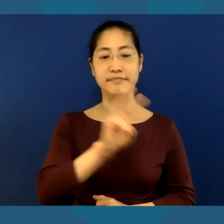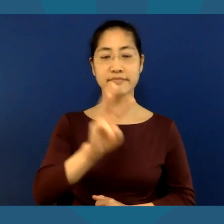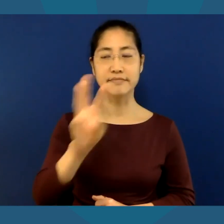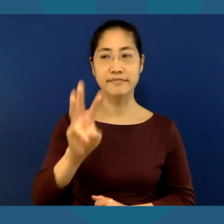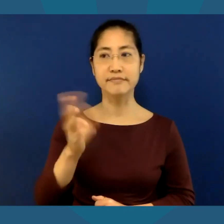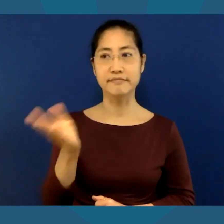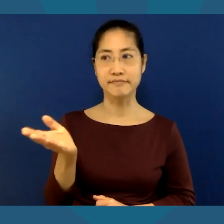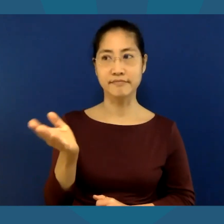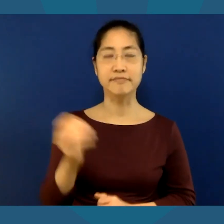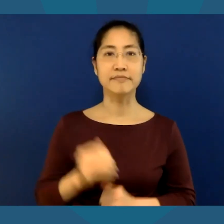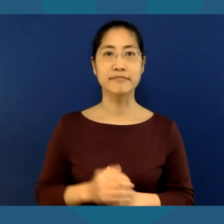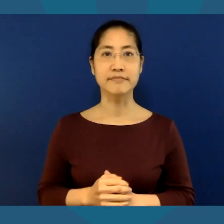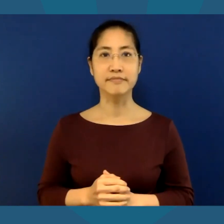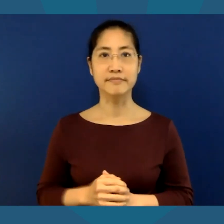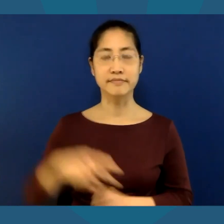Website,